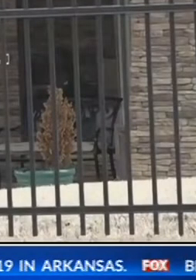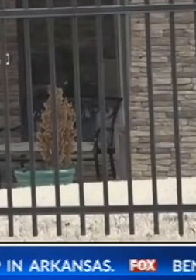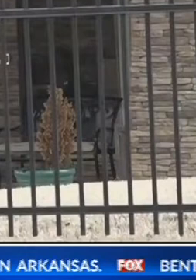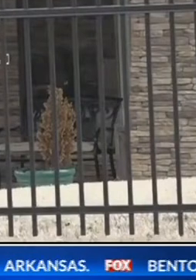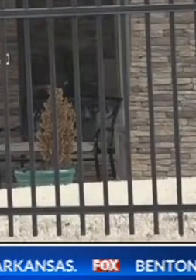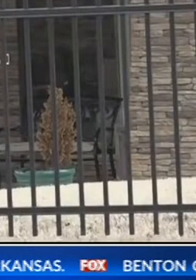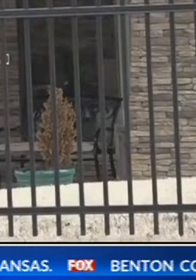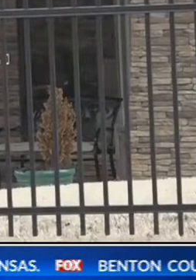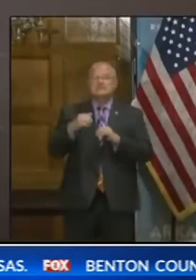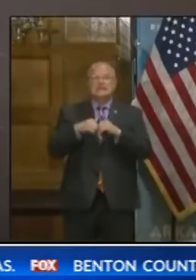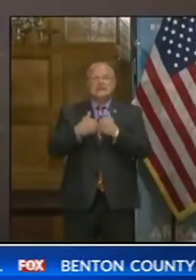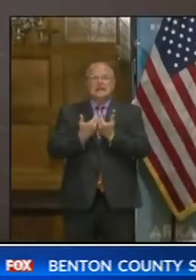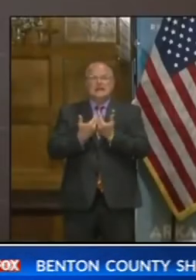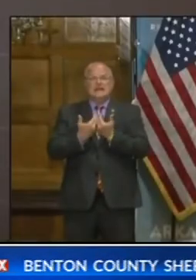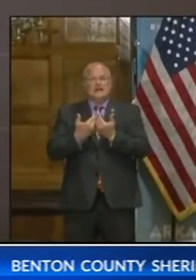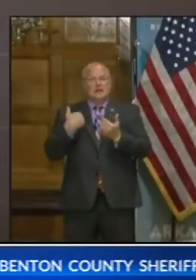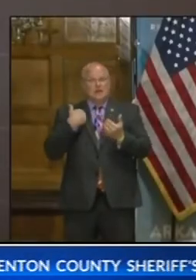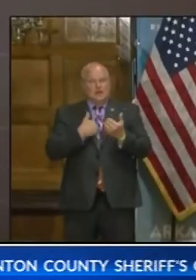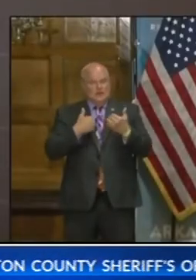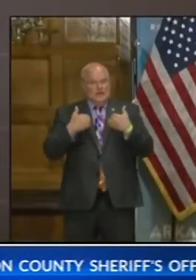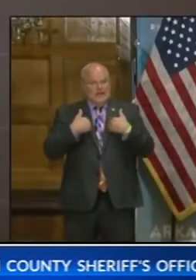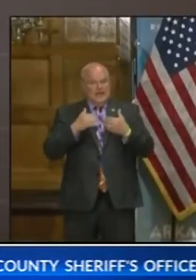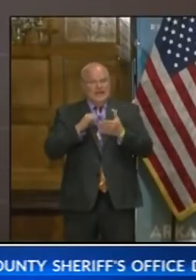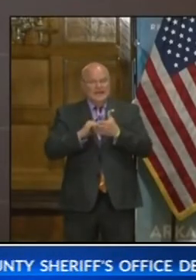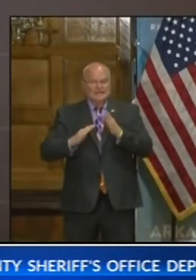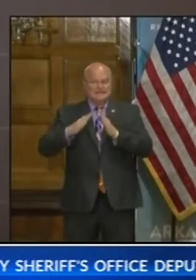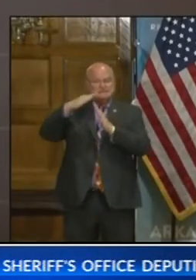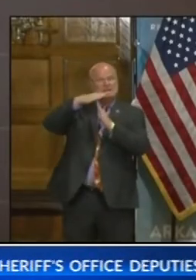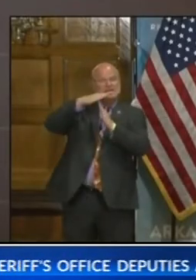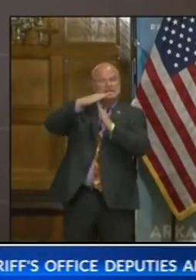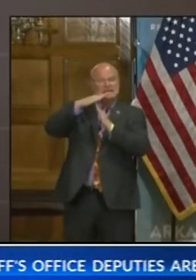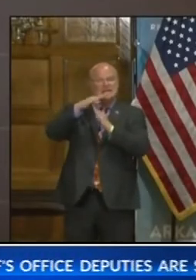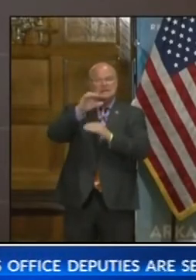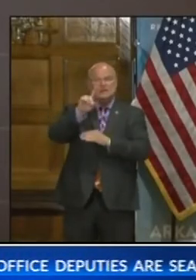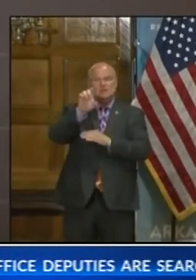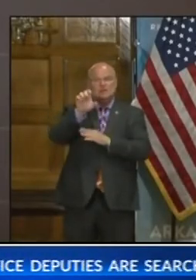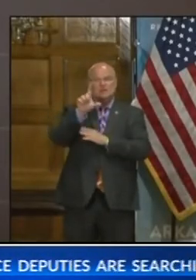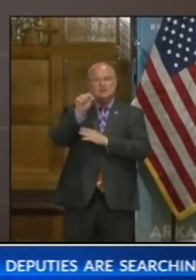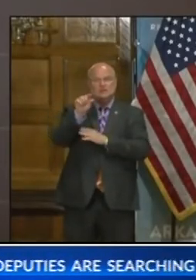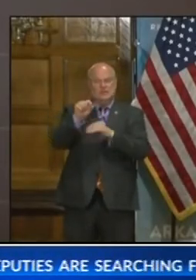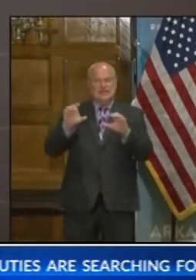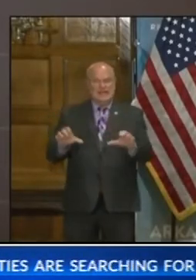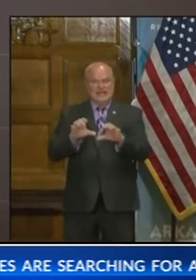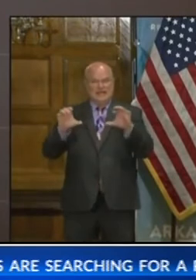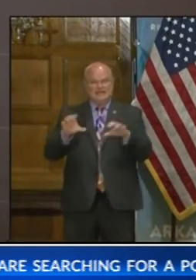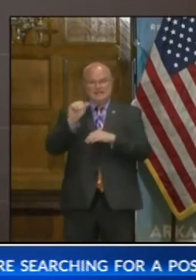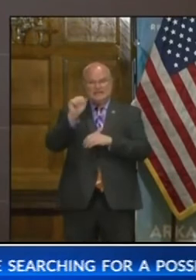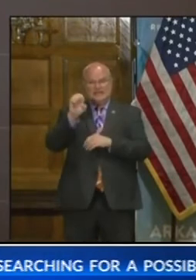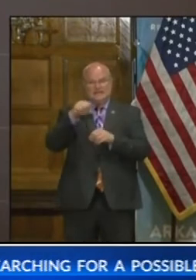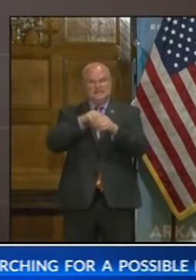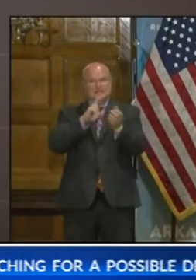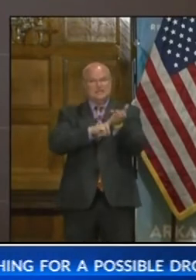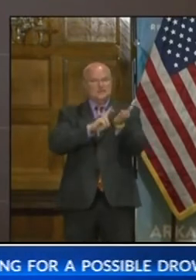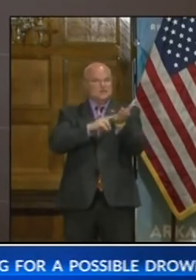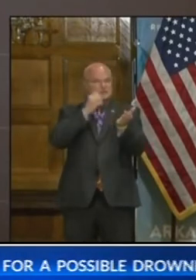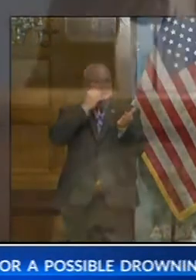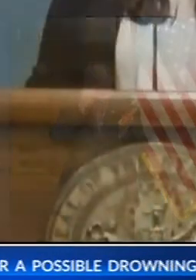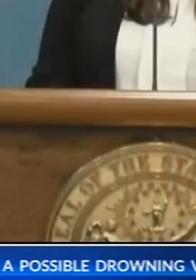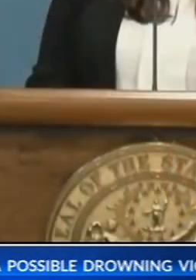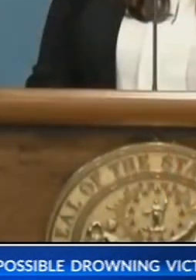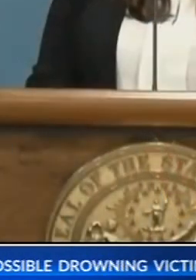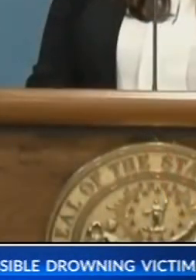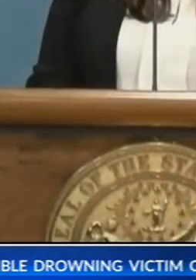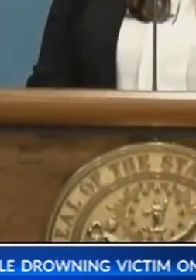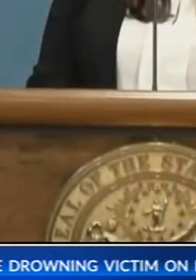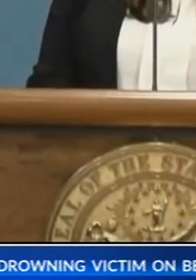see how we had the peak at 120 active cases in nursing homes across Arkansas.